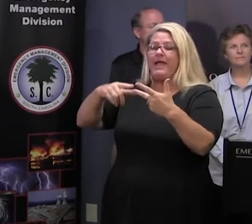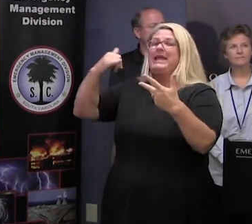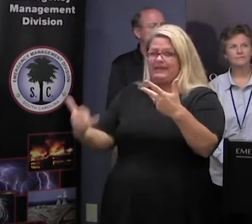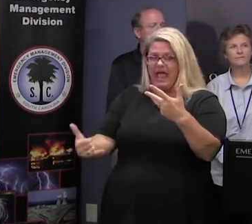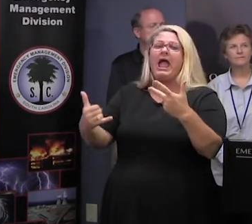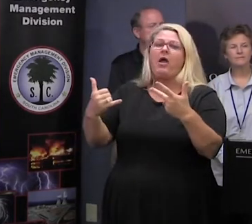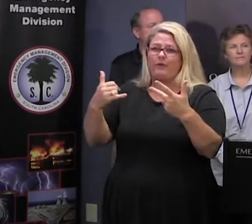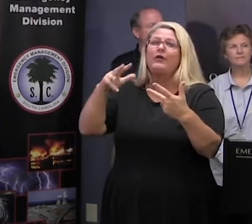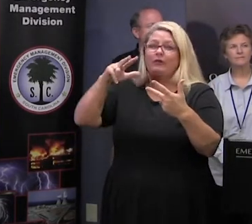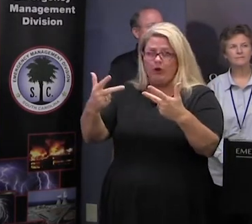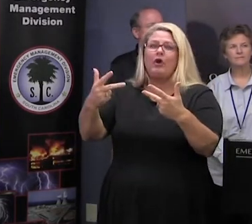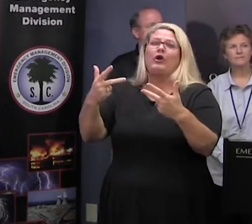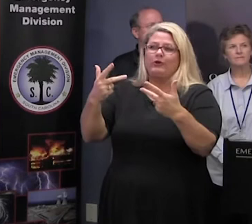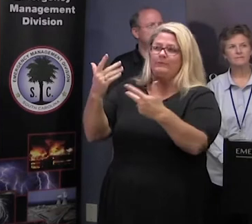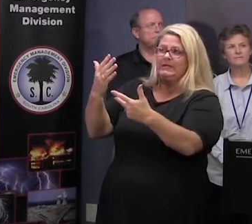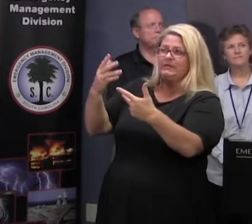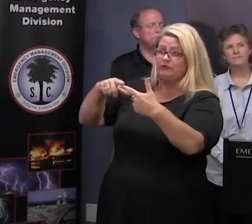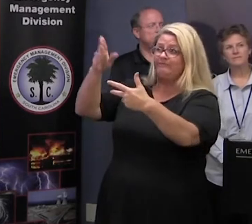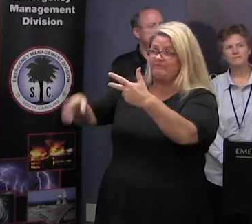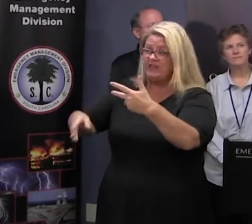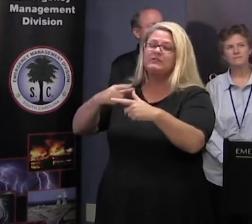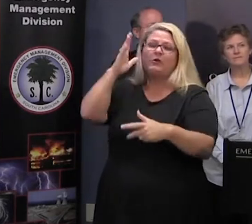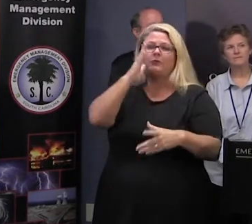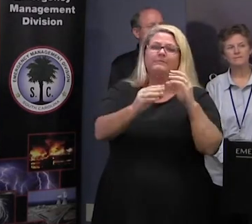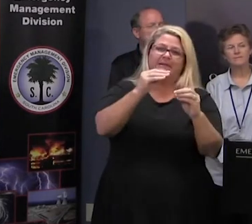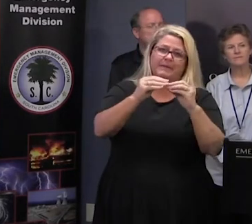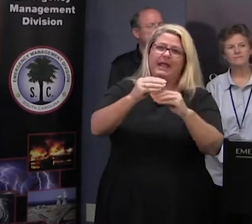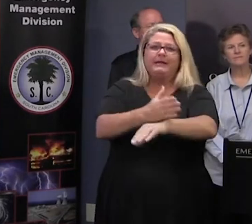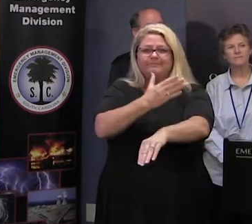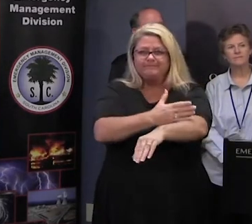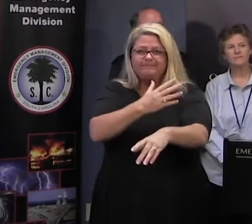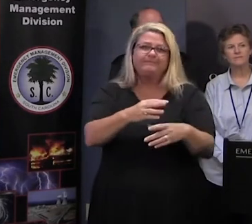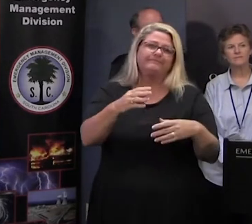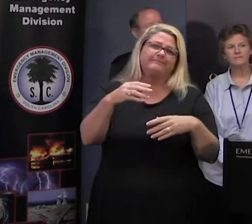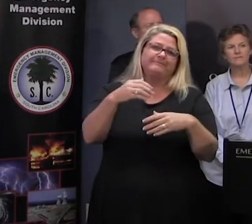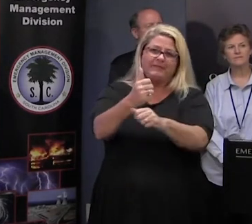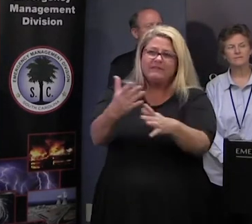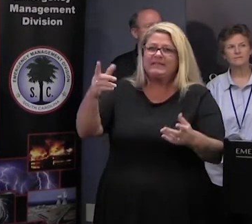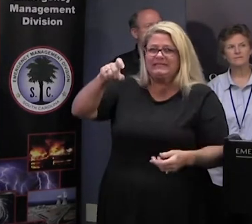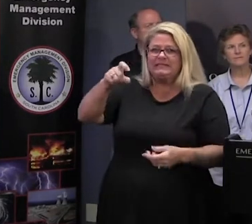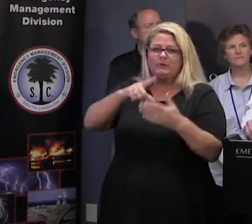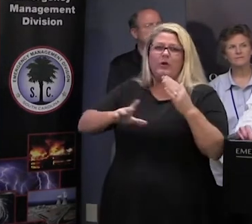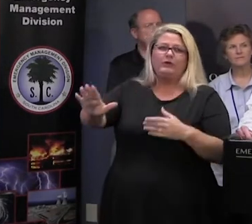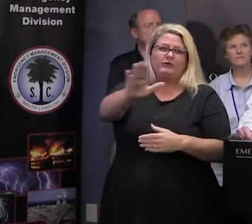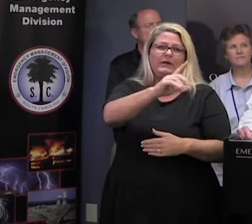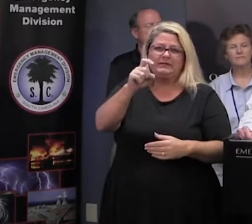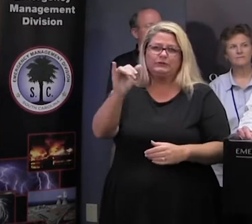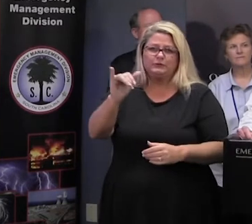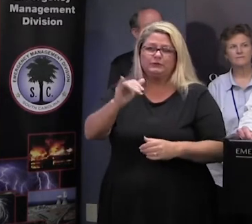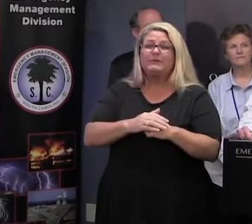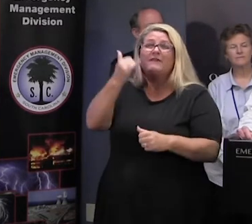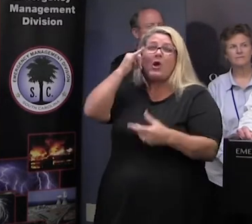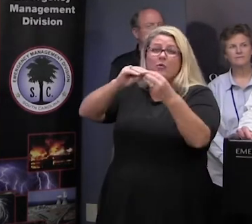the repair and the fixing and the taking care of the citizens, the needs of the citizens. I want to give you a very important